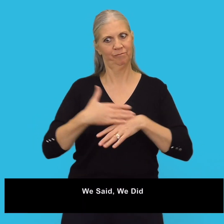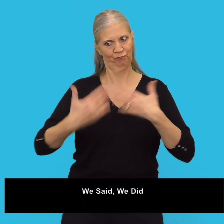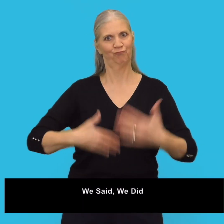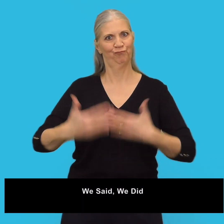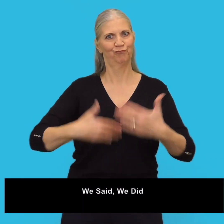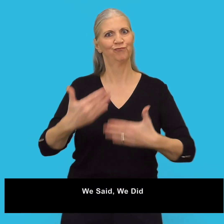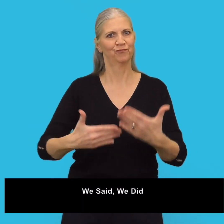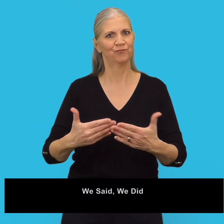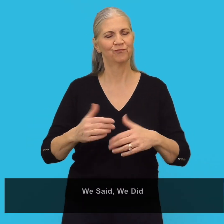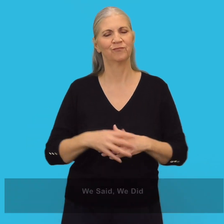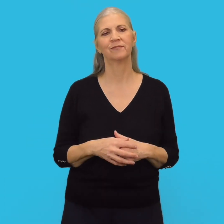did.